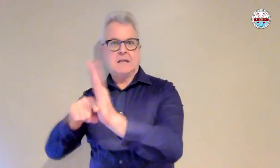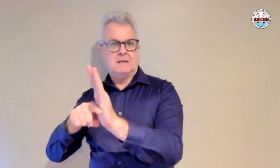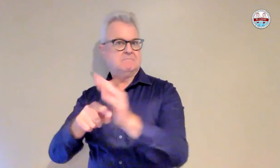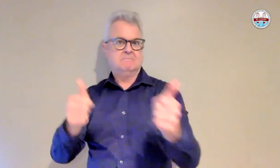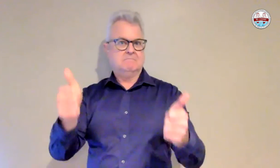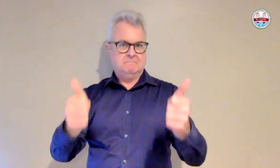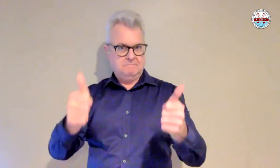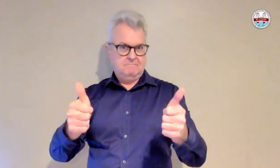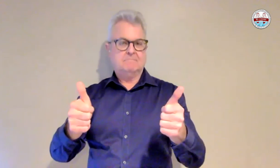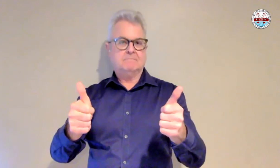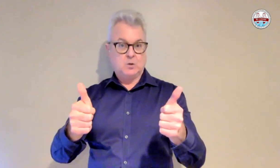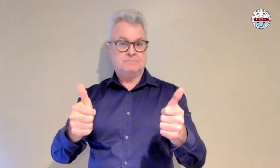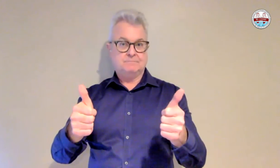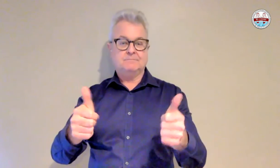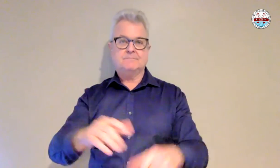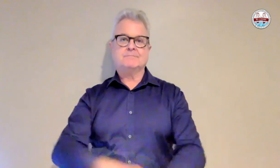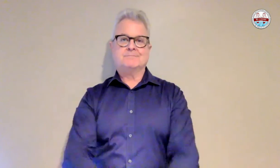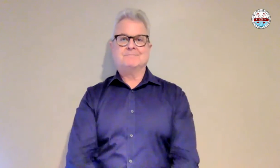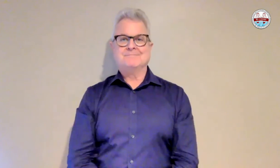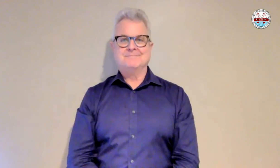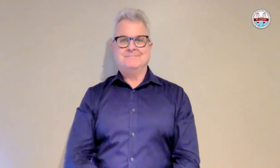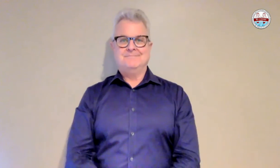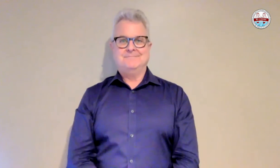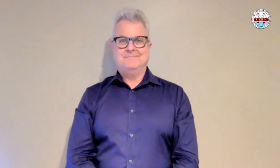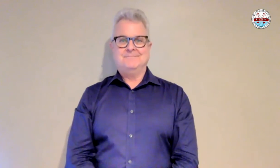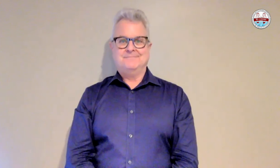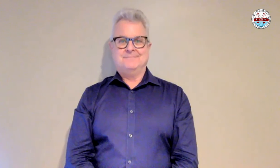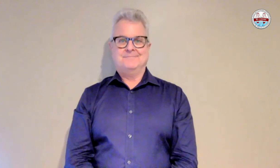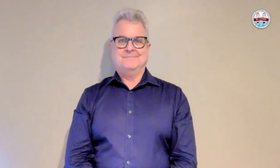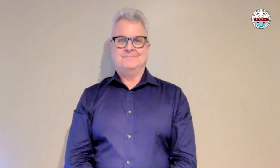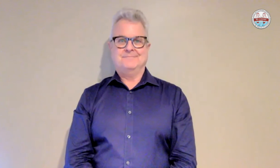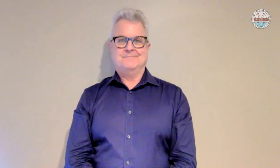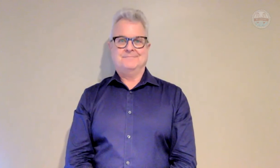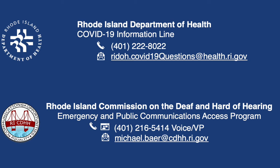or mailing them into you by email and then letting you know whether you were positive or negative.